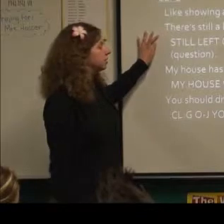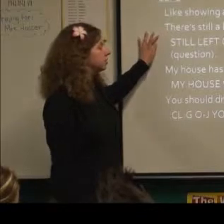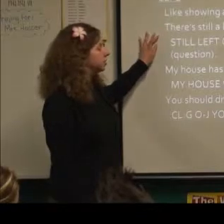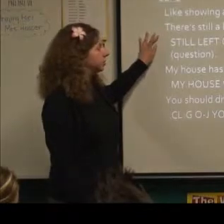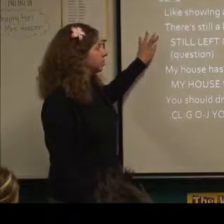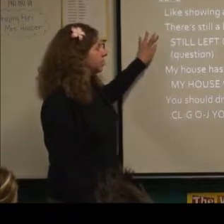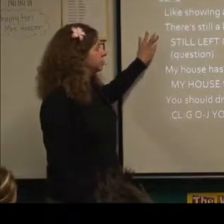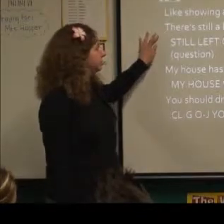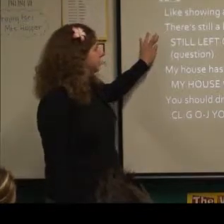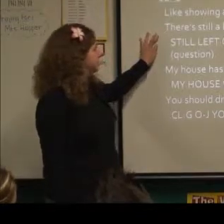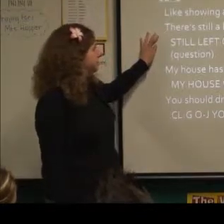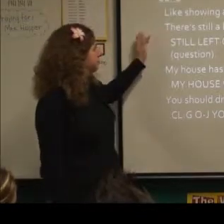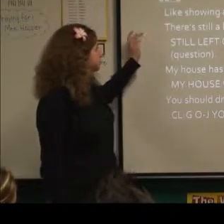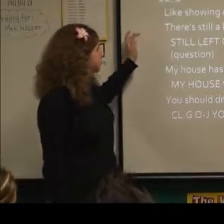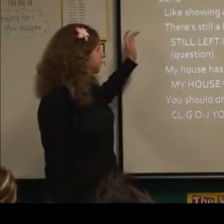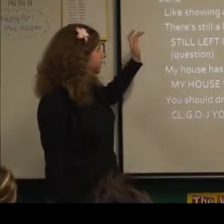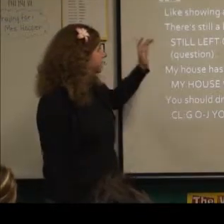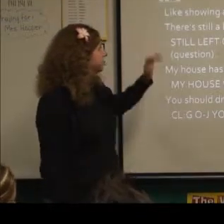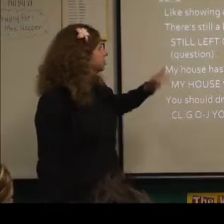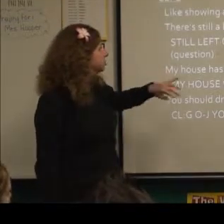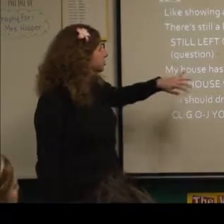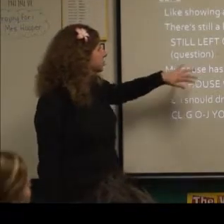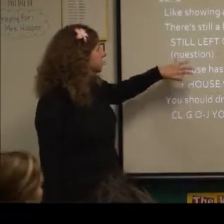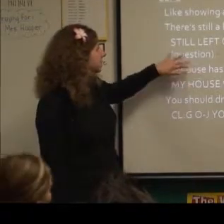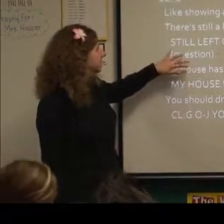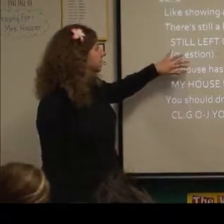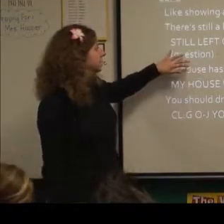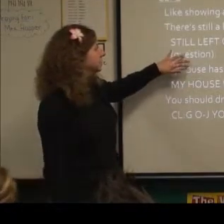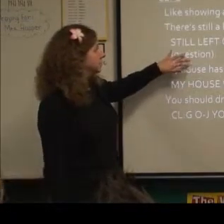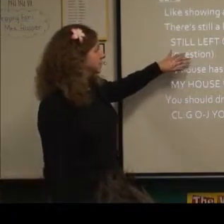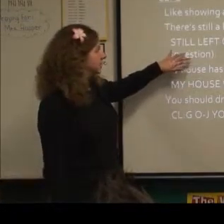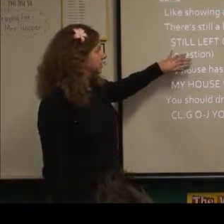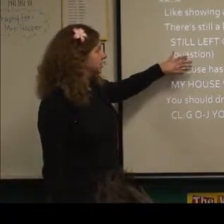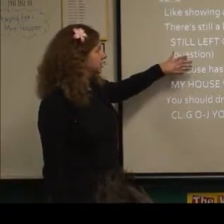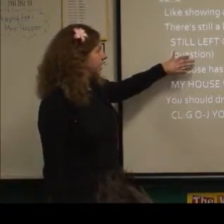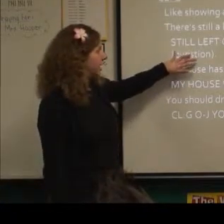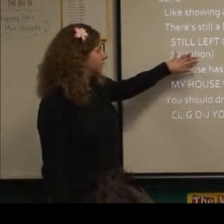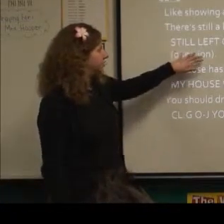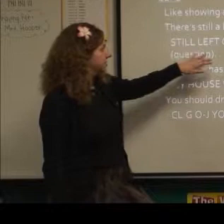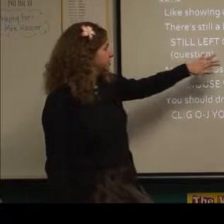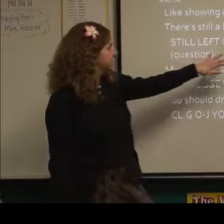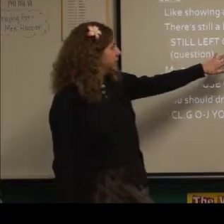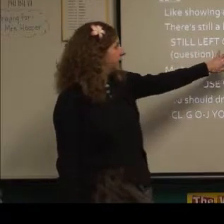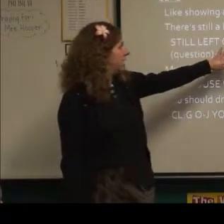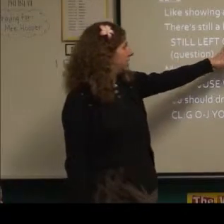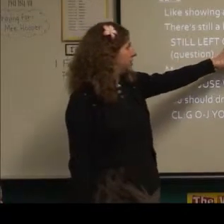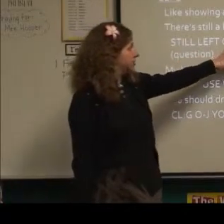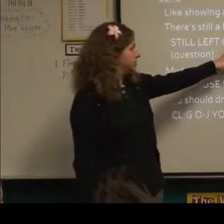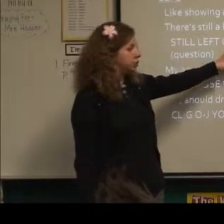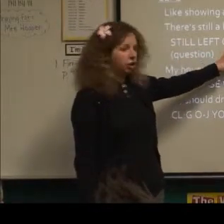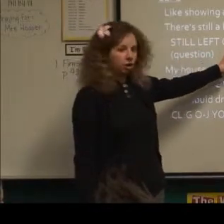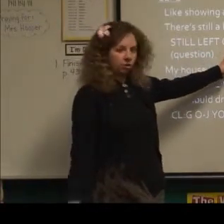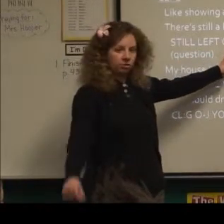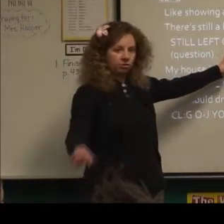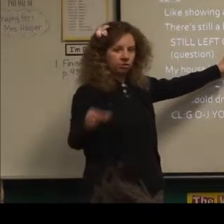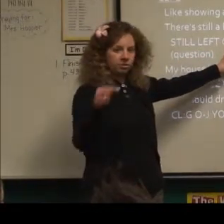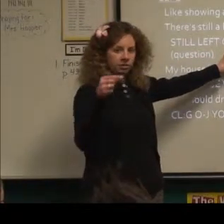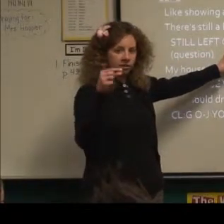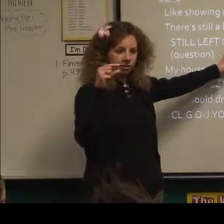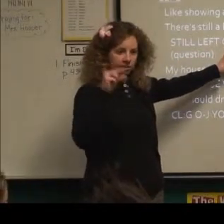little soda left, do you want some? Okay? So you would sign still left, and then you would show